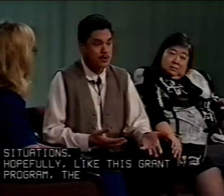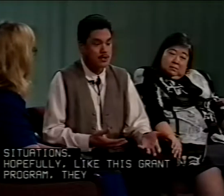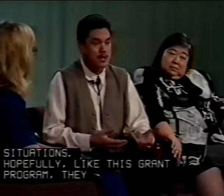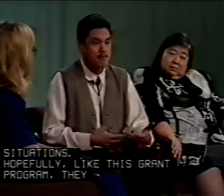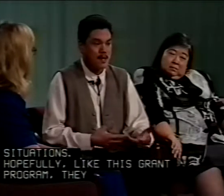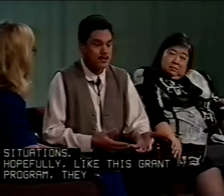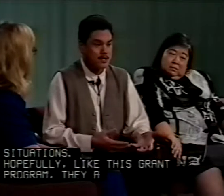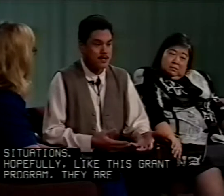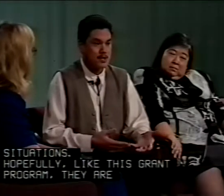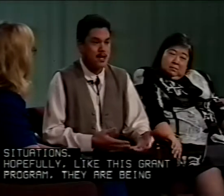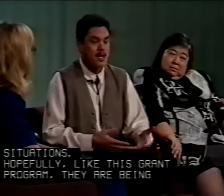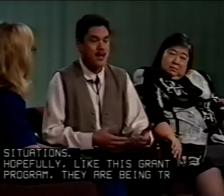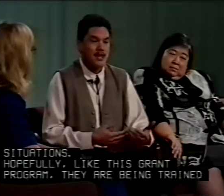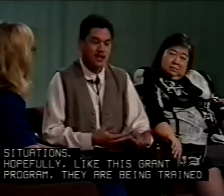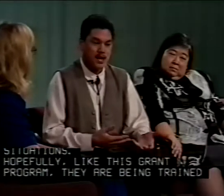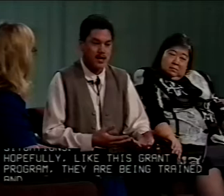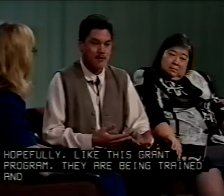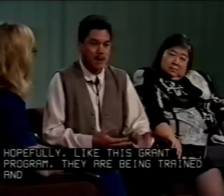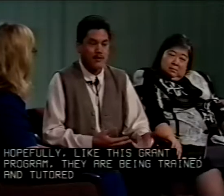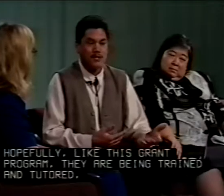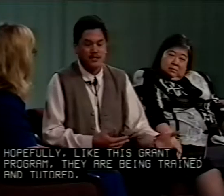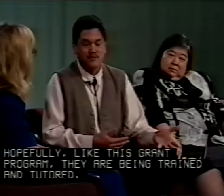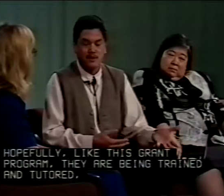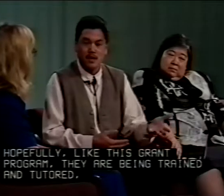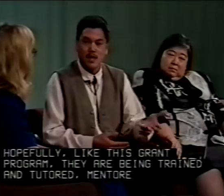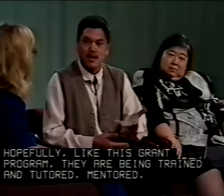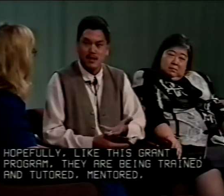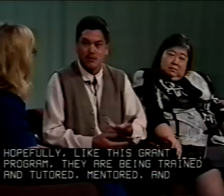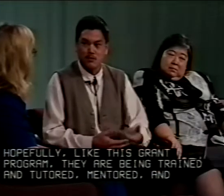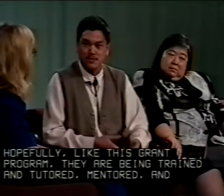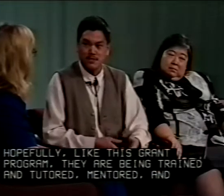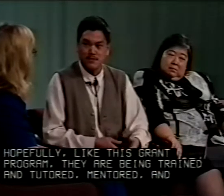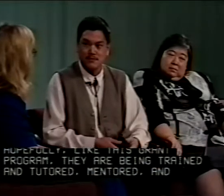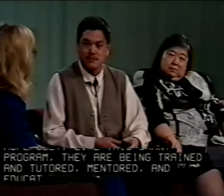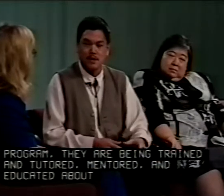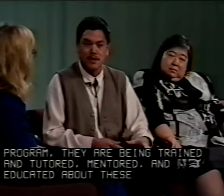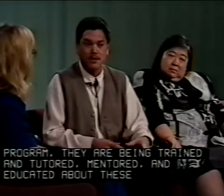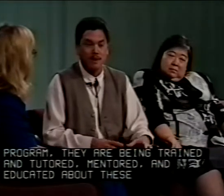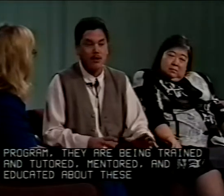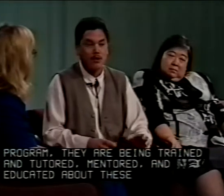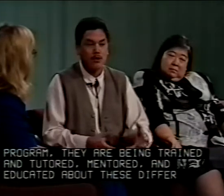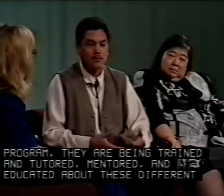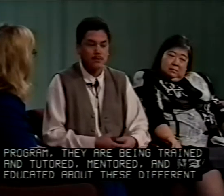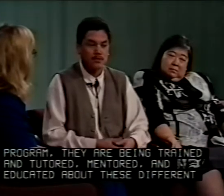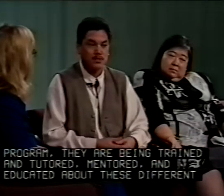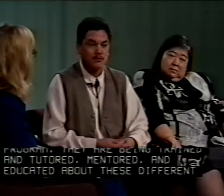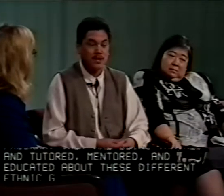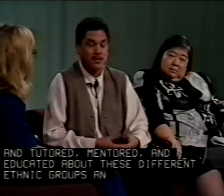tutored, mentored, and educated about these different ethnic groups and these different minority groups that we serve, because